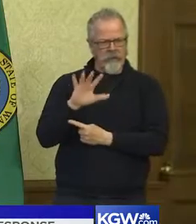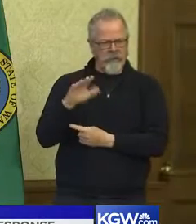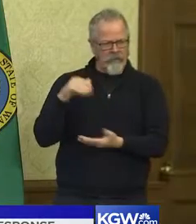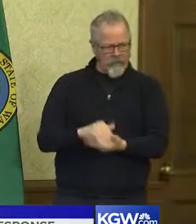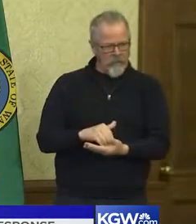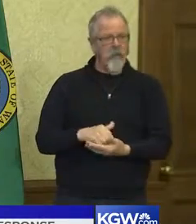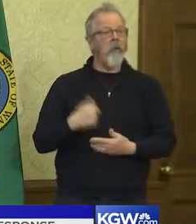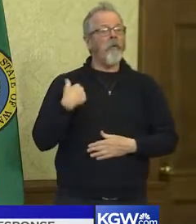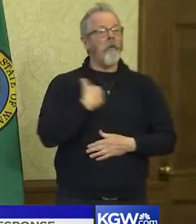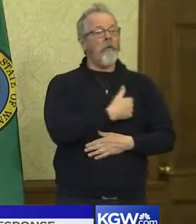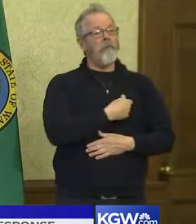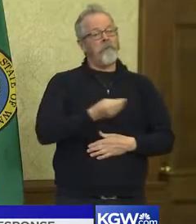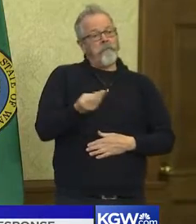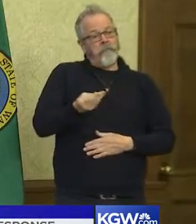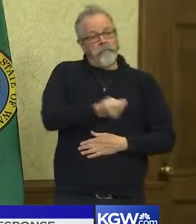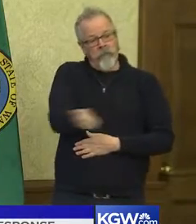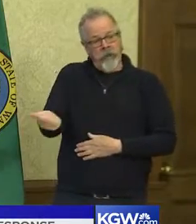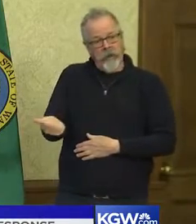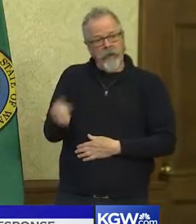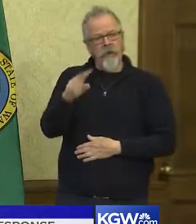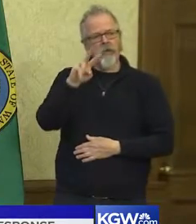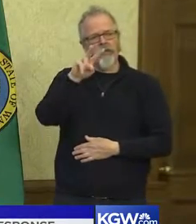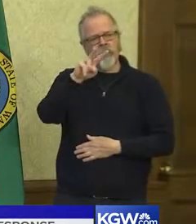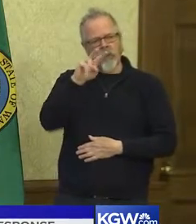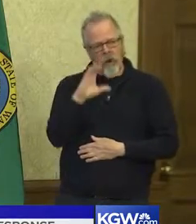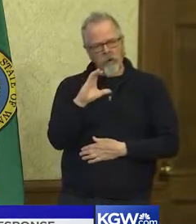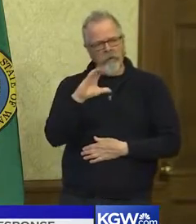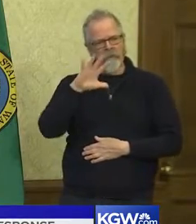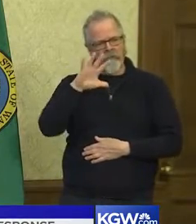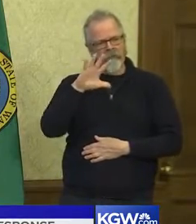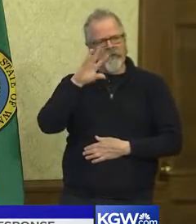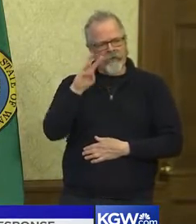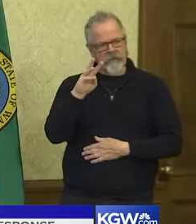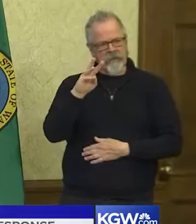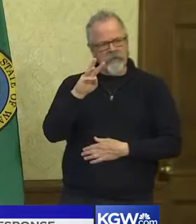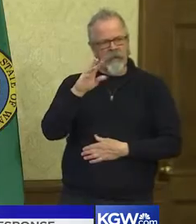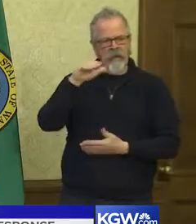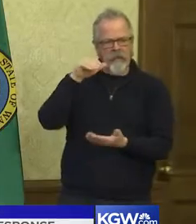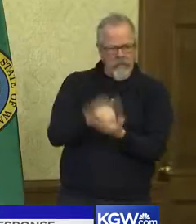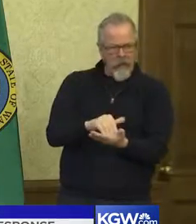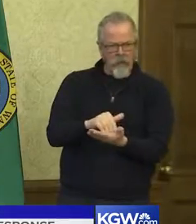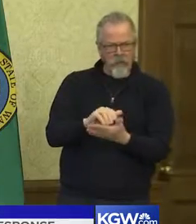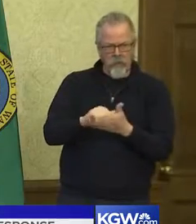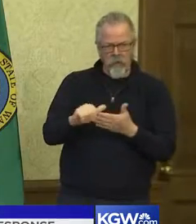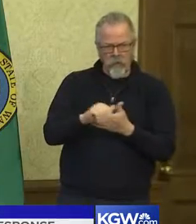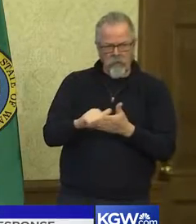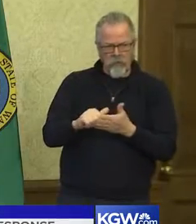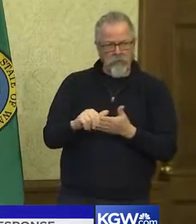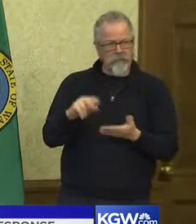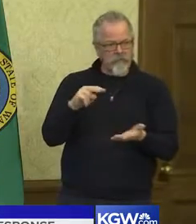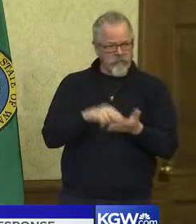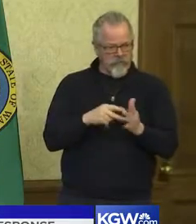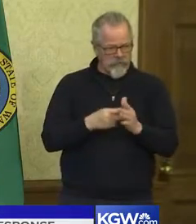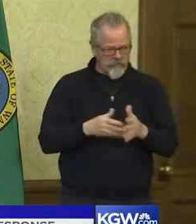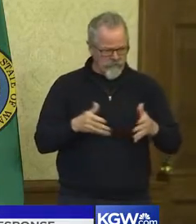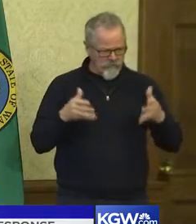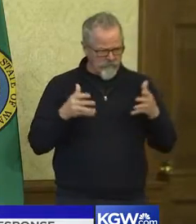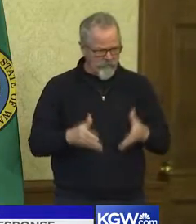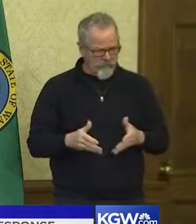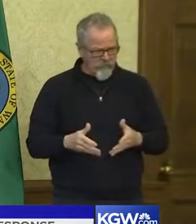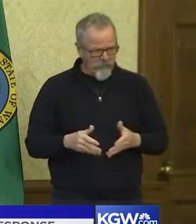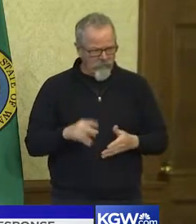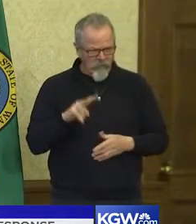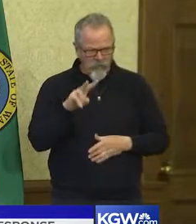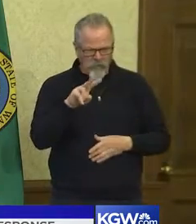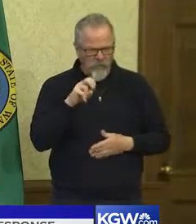256,000. So a lot of folks have been trying to do the math and say, what happened to the other couple 100,000 that are in there? Well, I want to describe that.